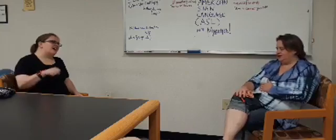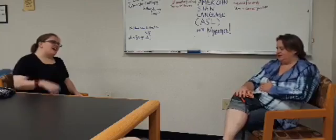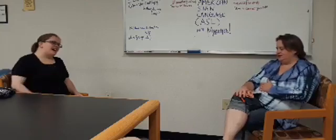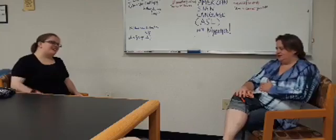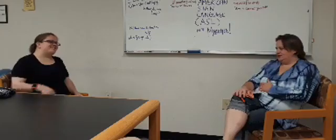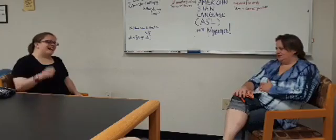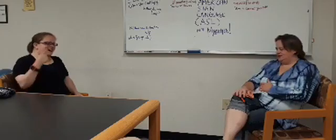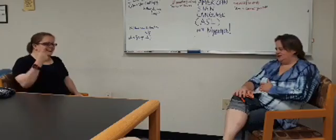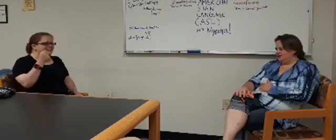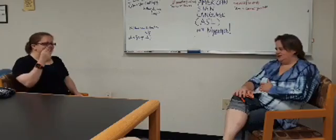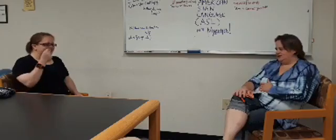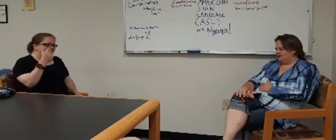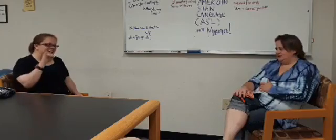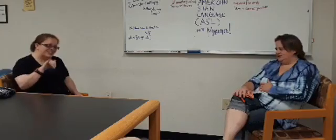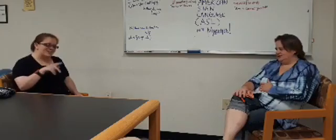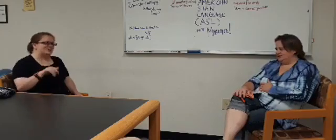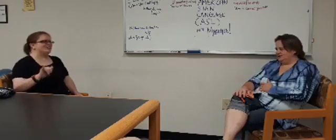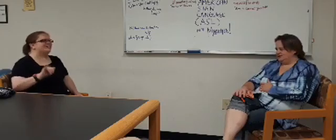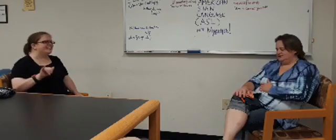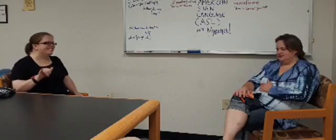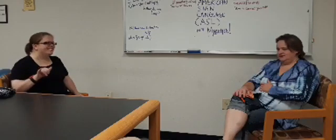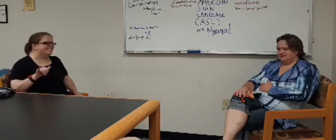and I get that too.